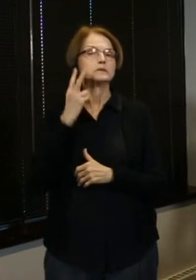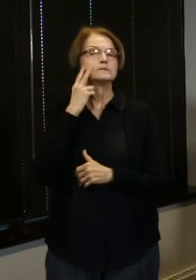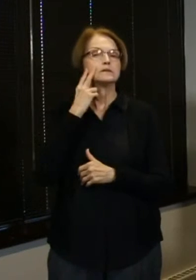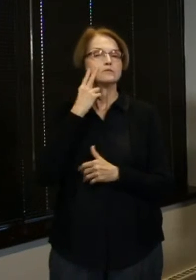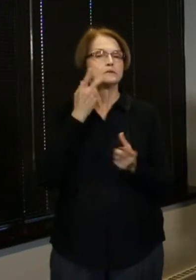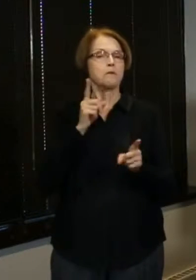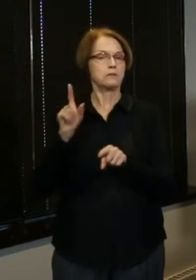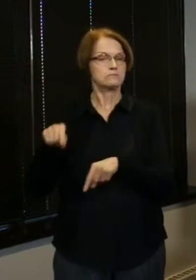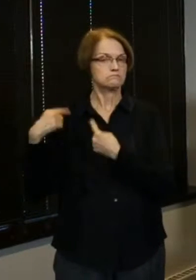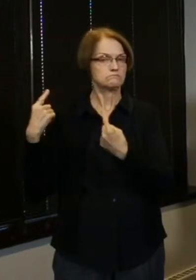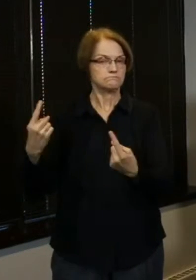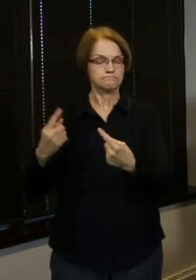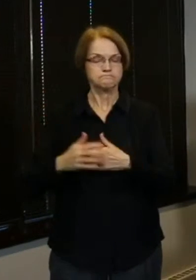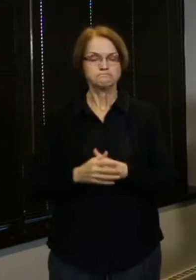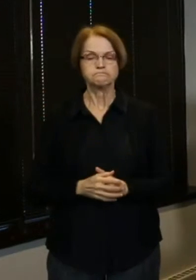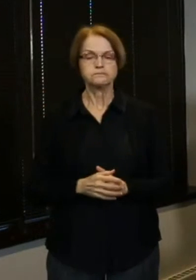are.